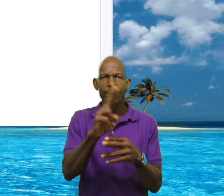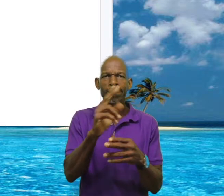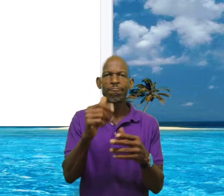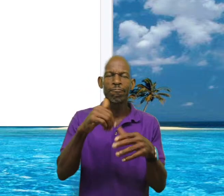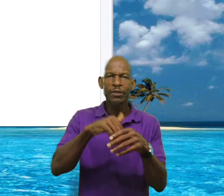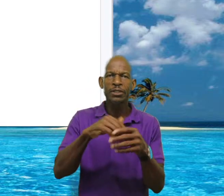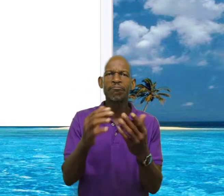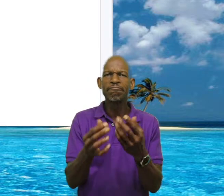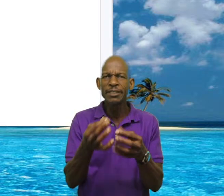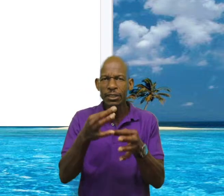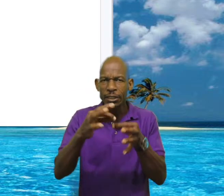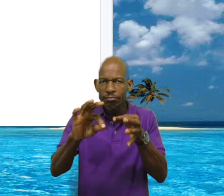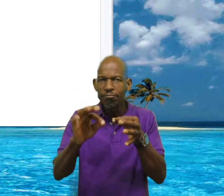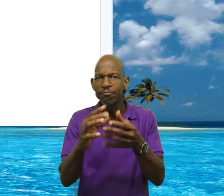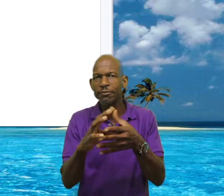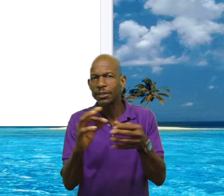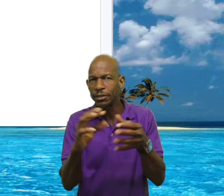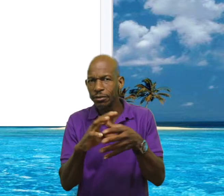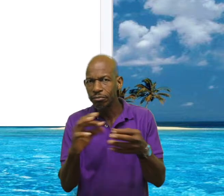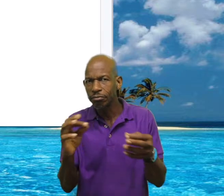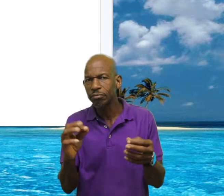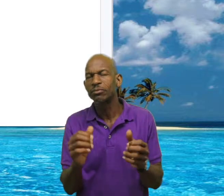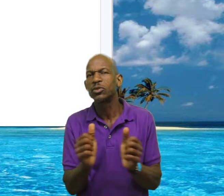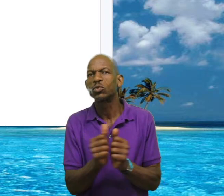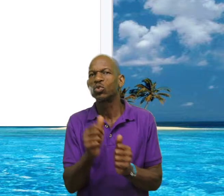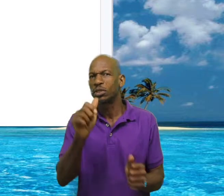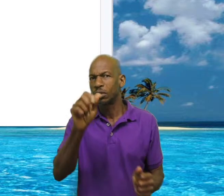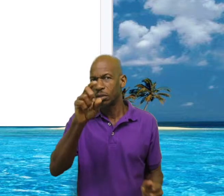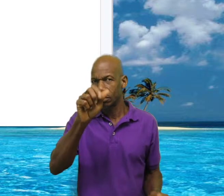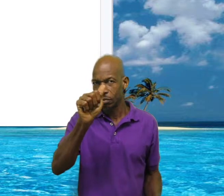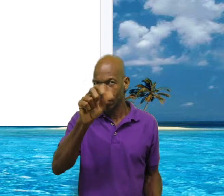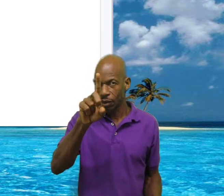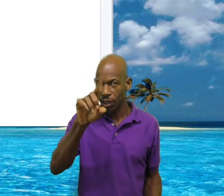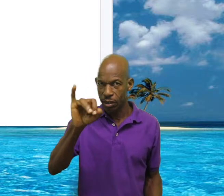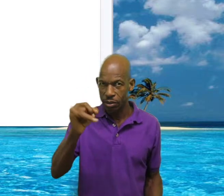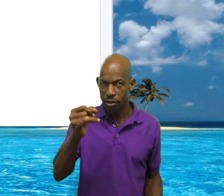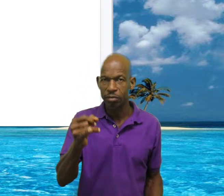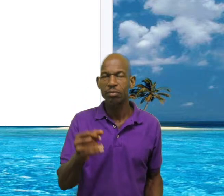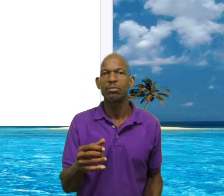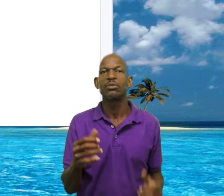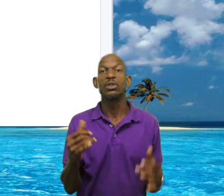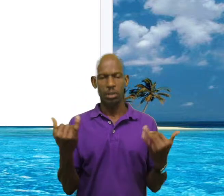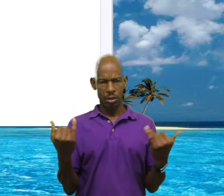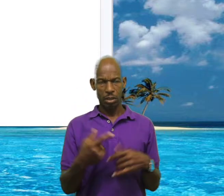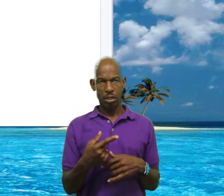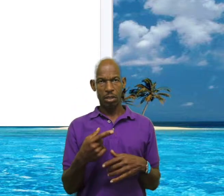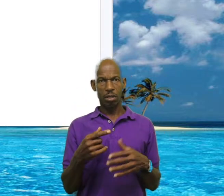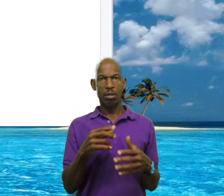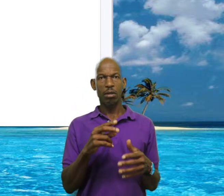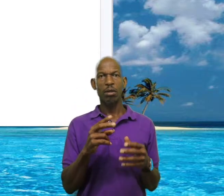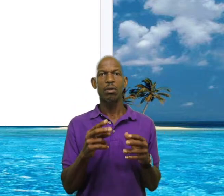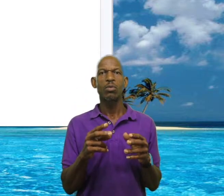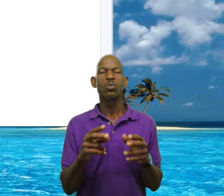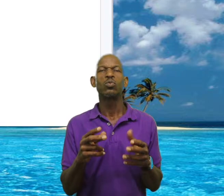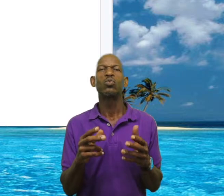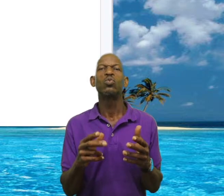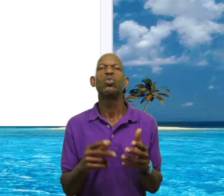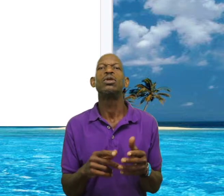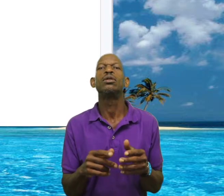making sentences with the adjectives and the order. So today we're looking at the verbs. We're looking at verbs. We talk about verbs this term.